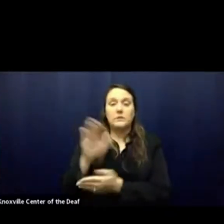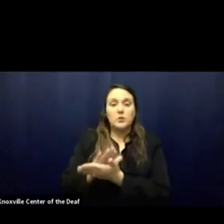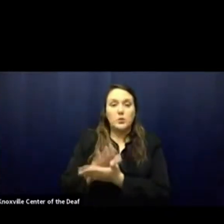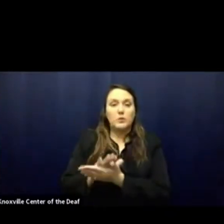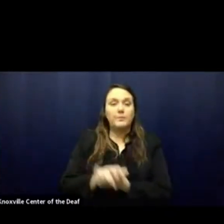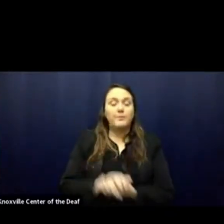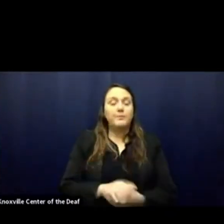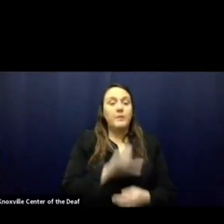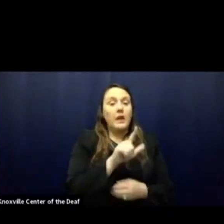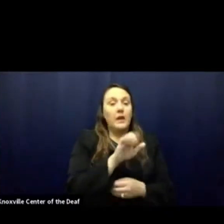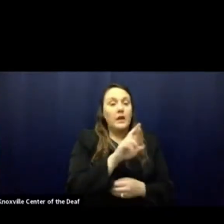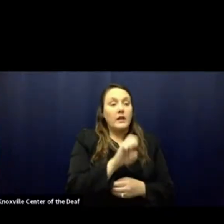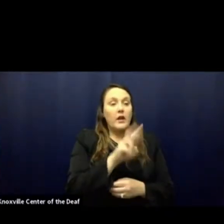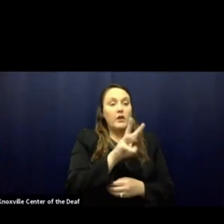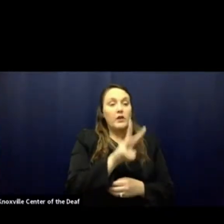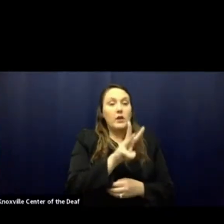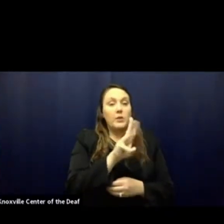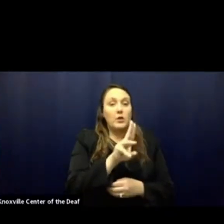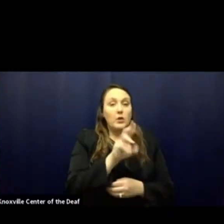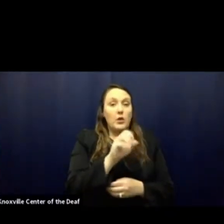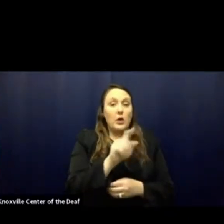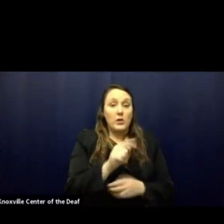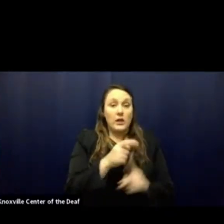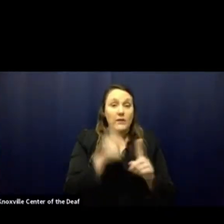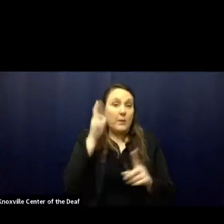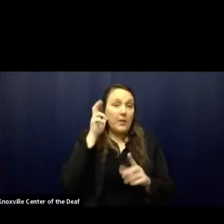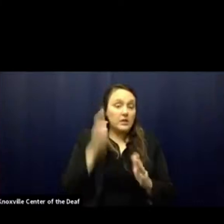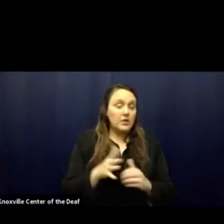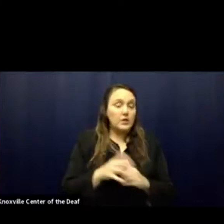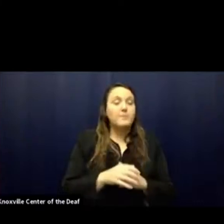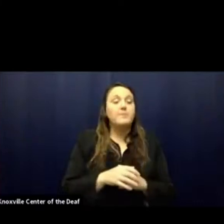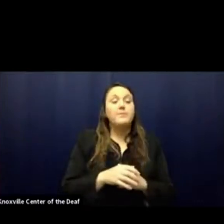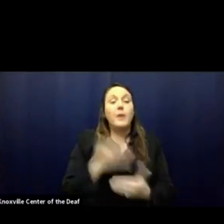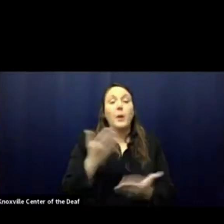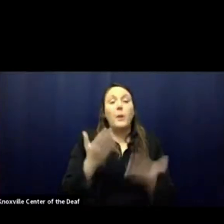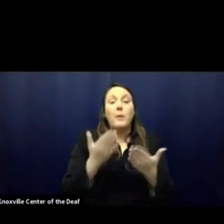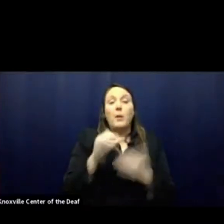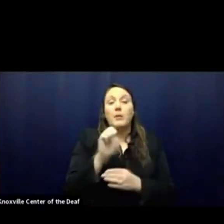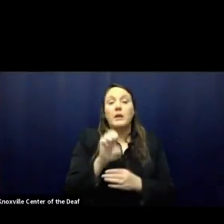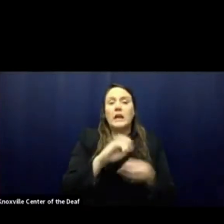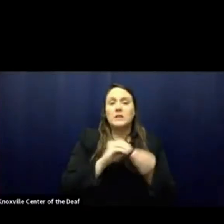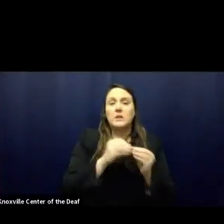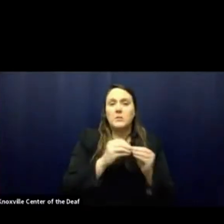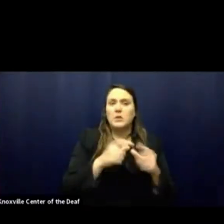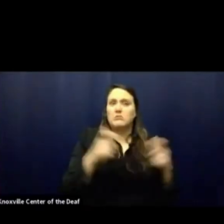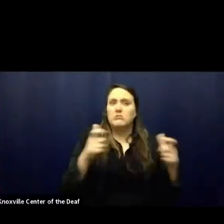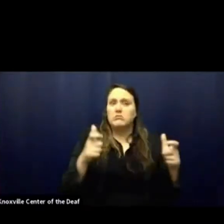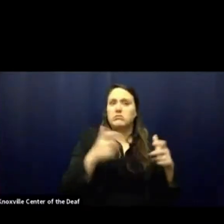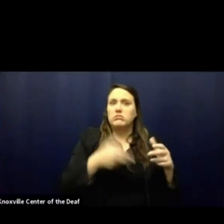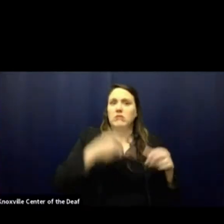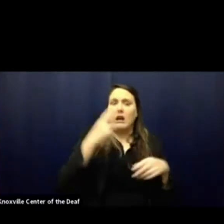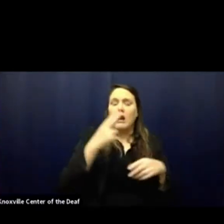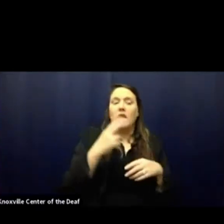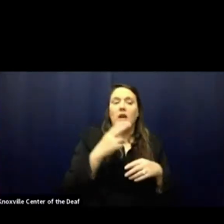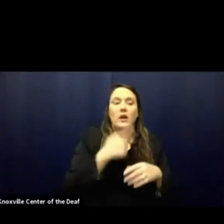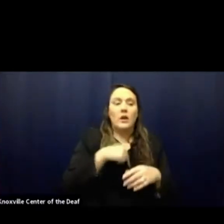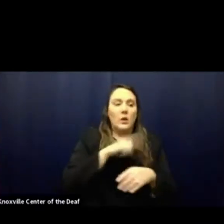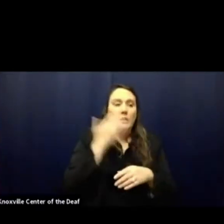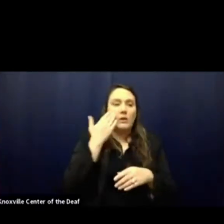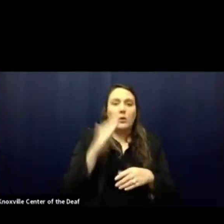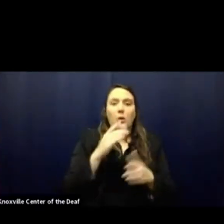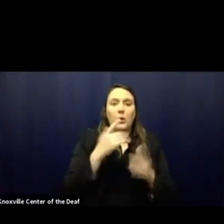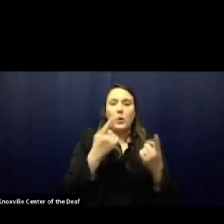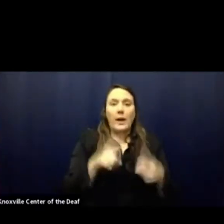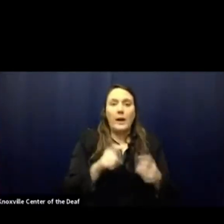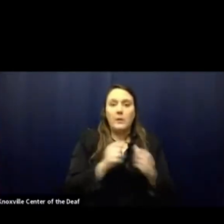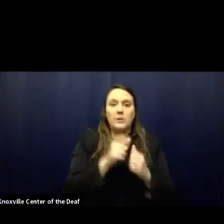with WUOT, she says this comes from a listener. The probable case number is quite large, and we don't have any accounting for what happens to those